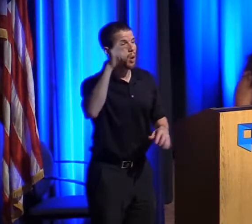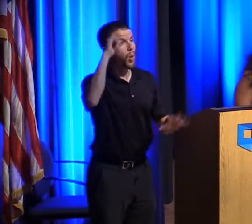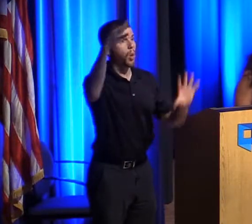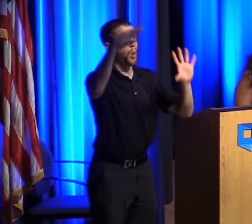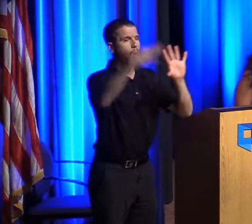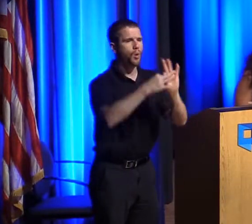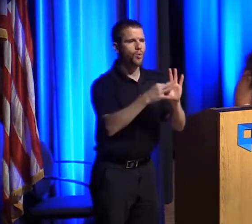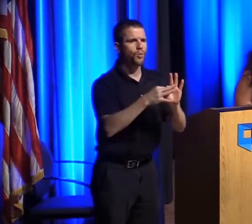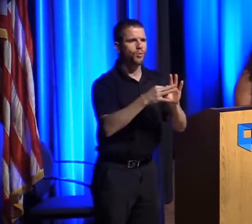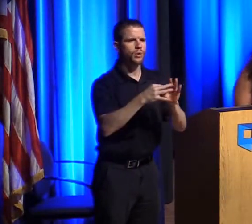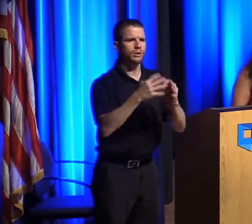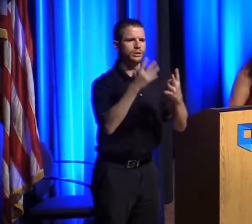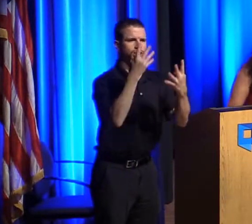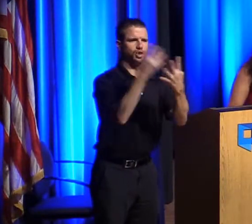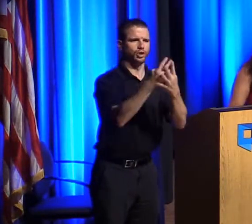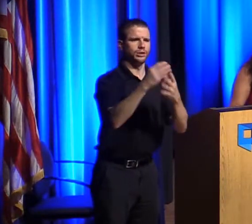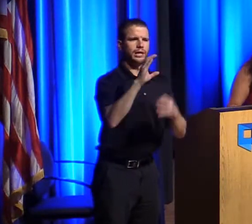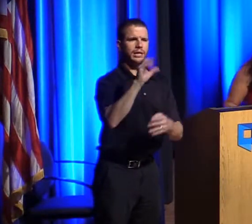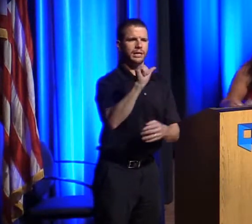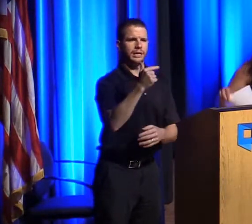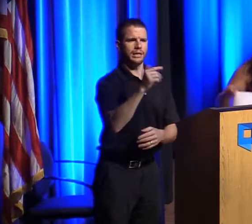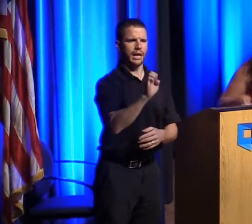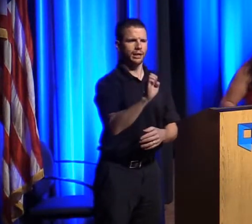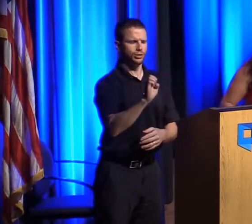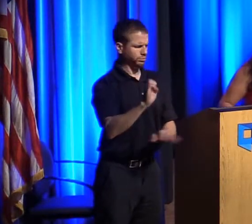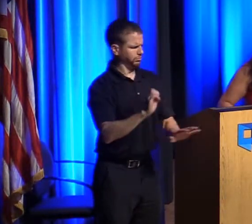are being described as being Mexican.